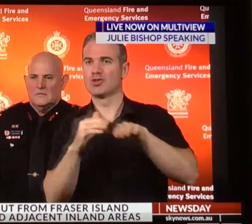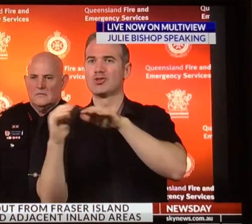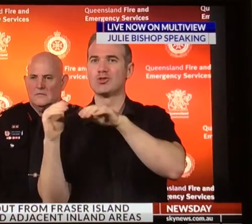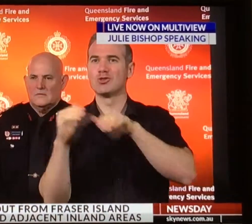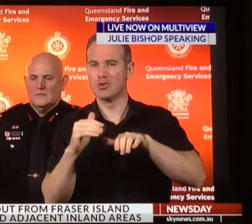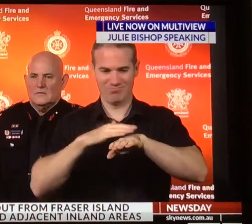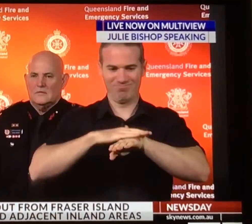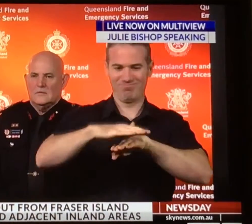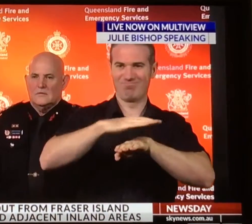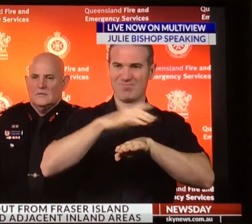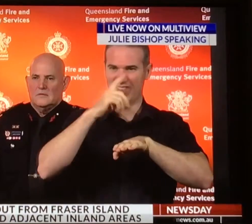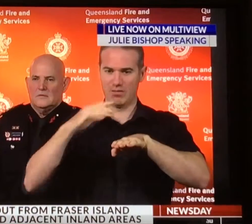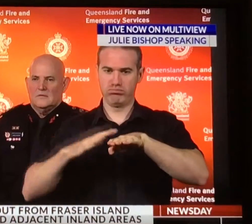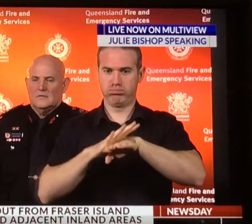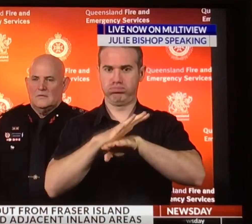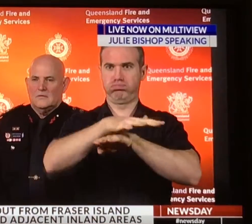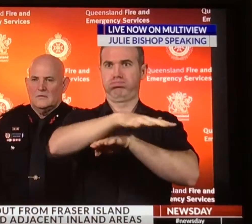southeast Queensland coast.